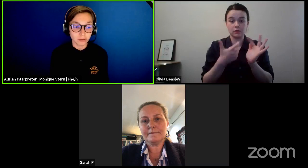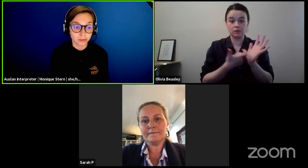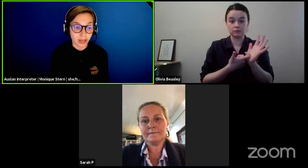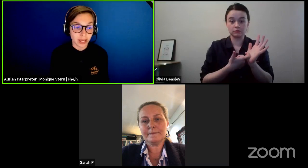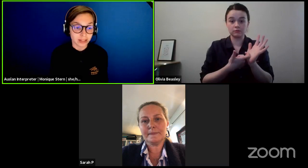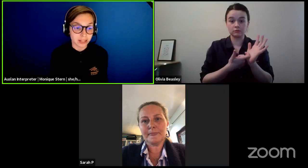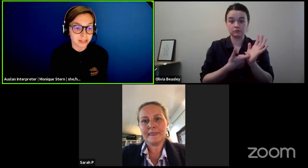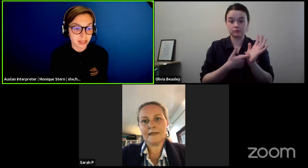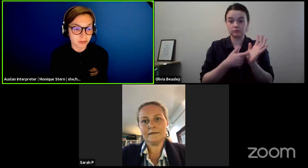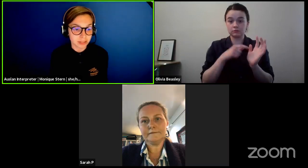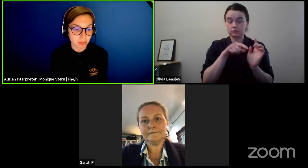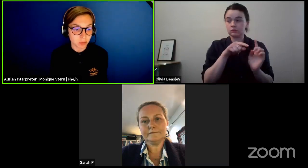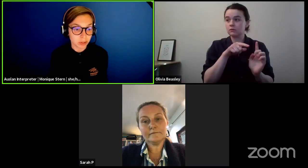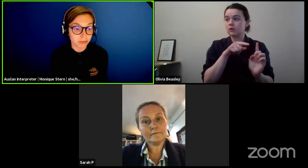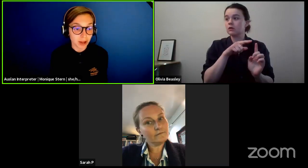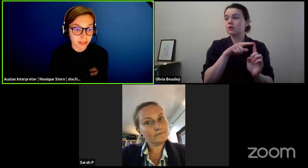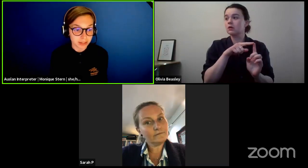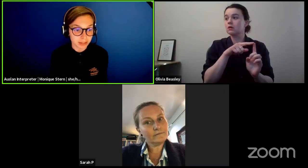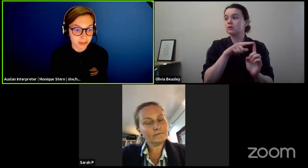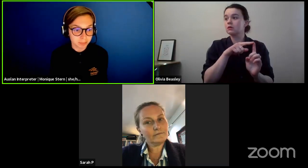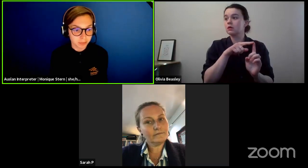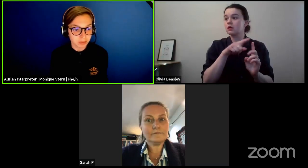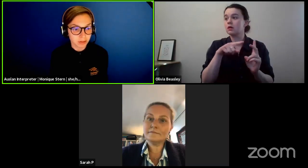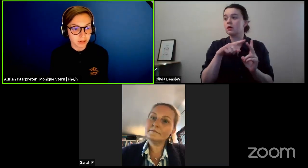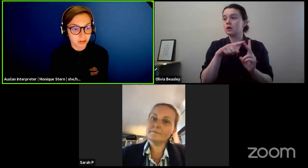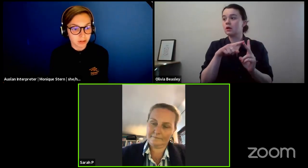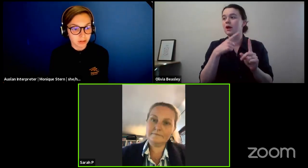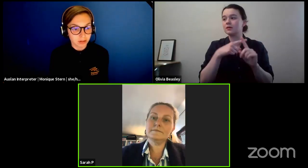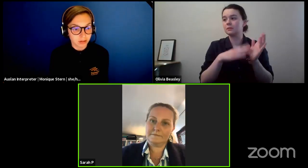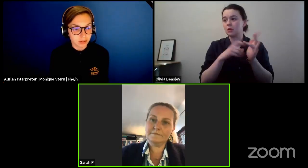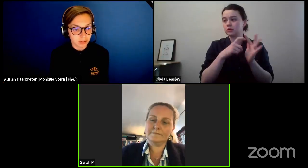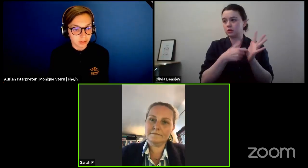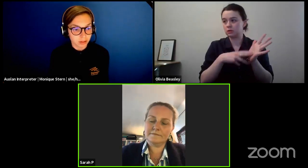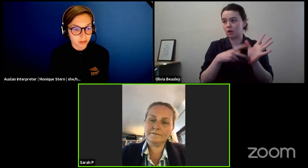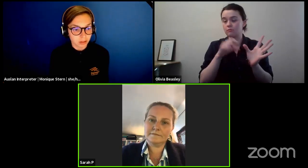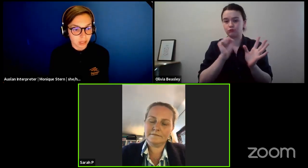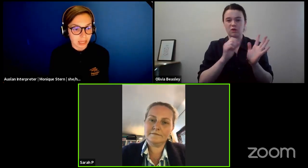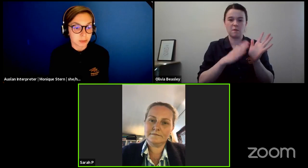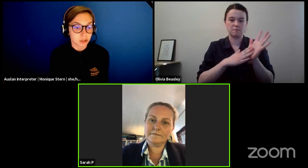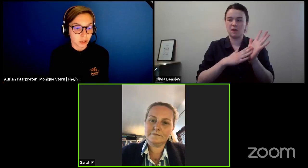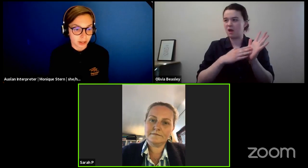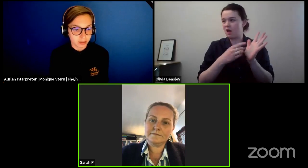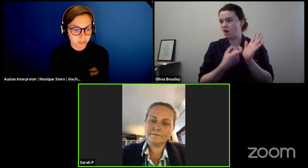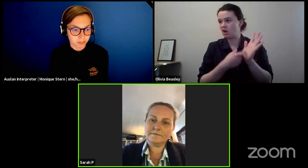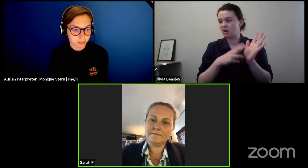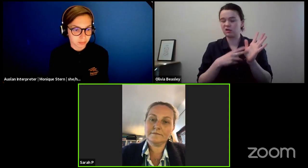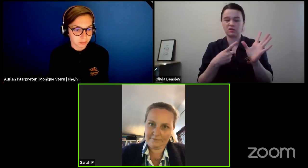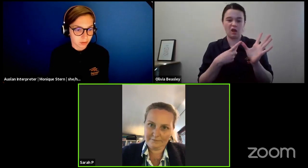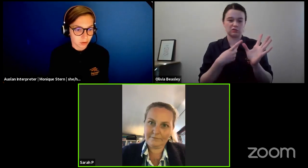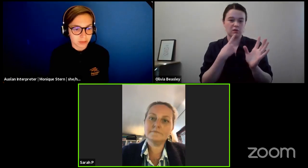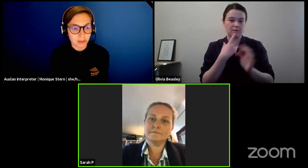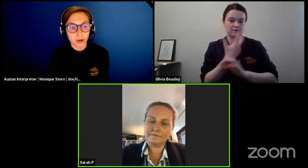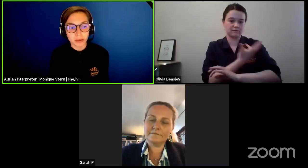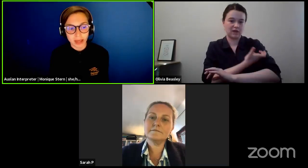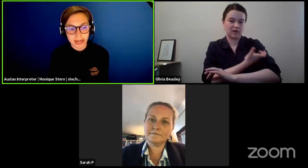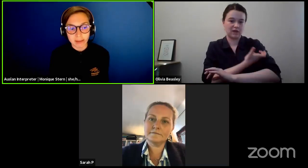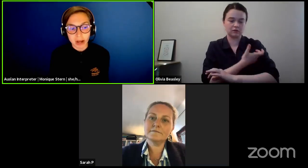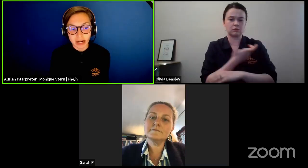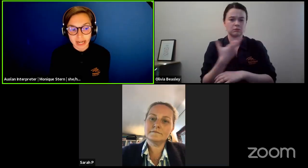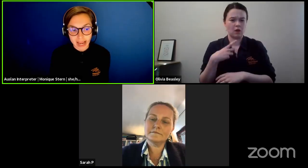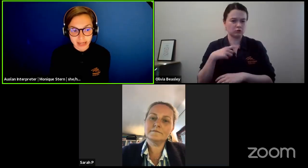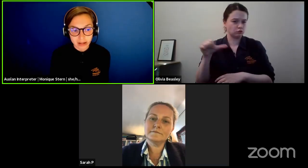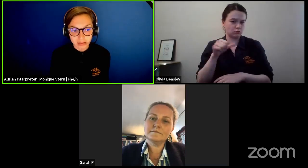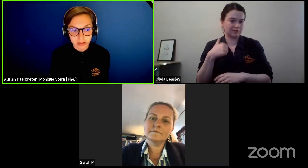So if, let's say, for example, with Pfizer Mm-hmm. and Moderna, they're both